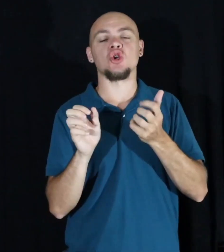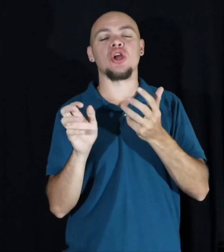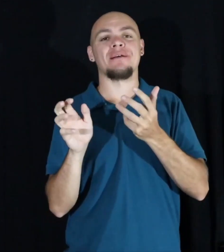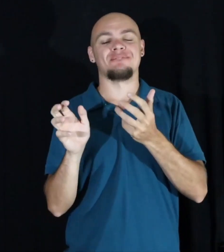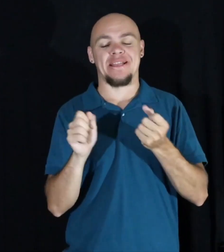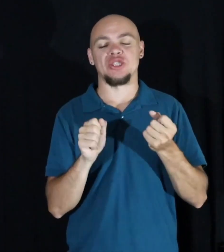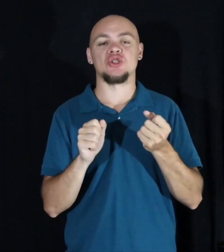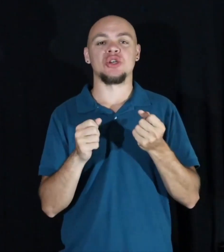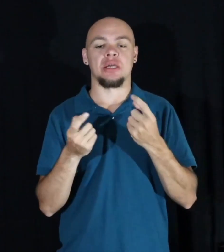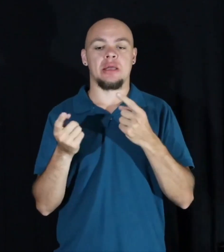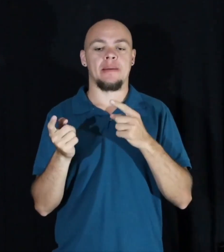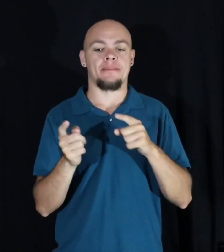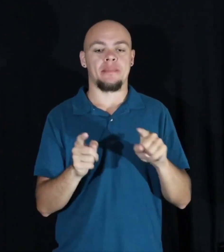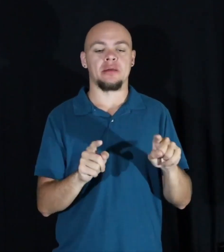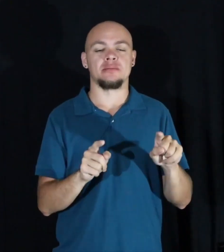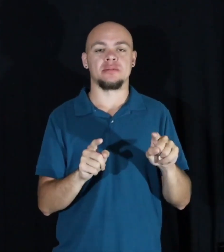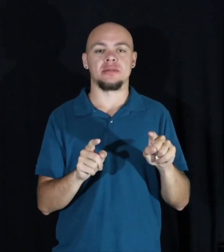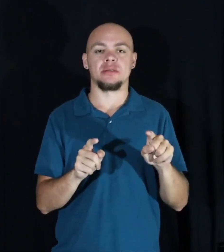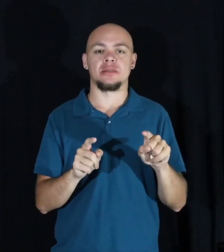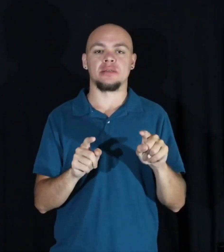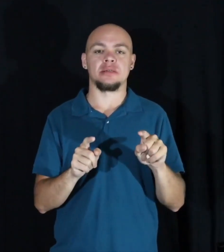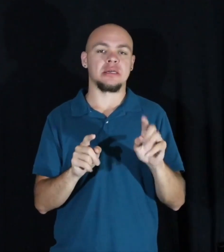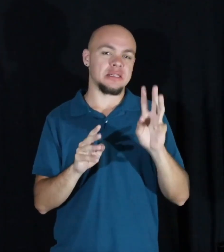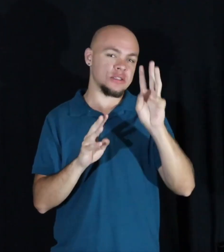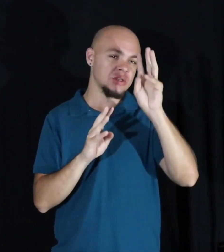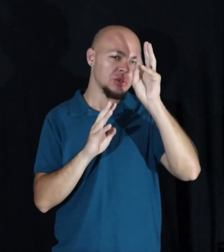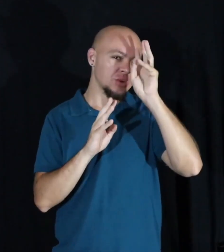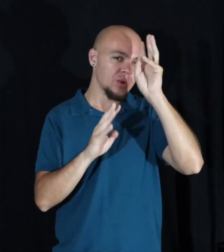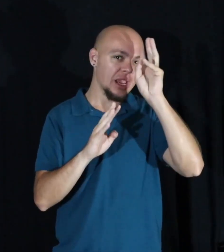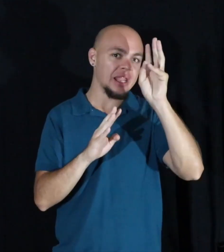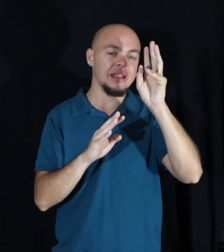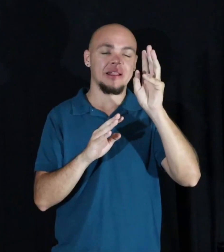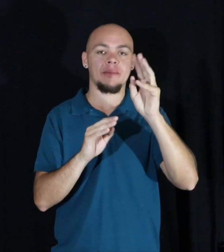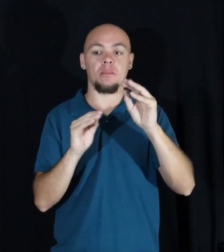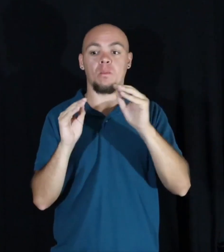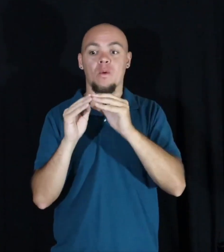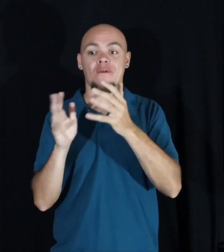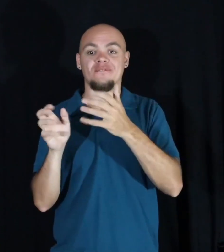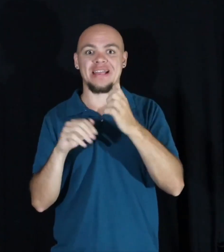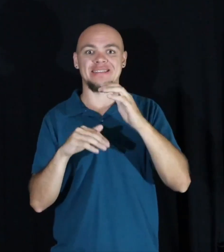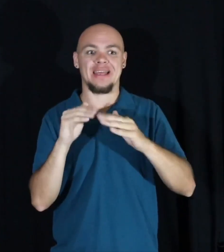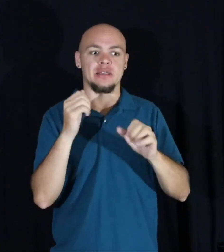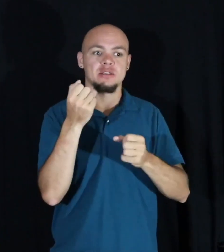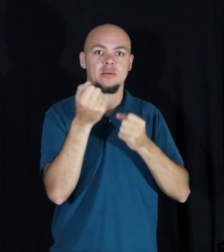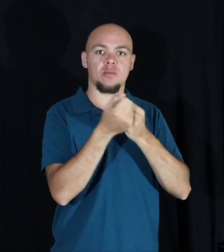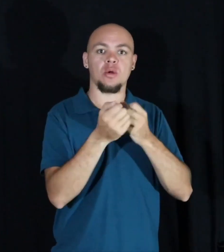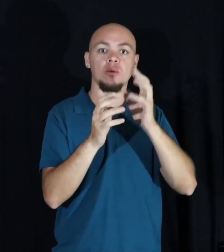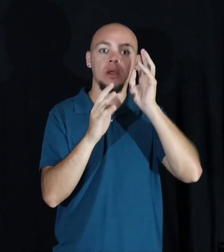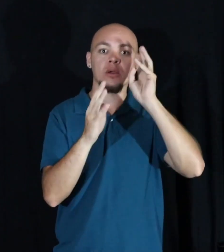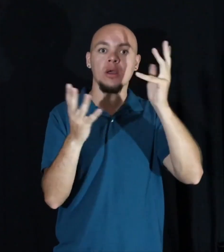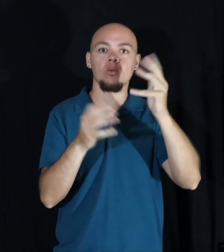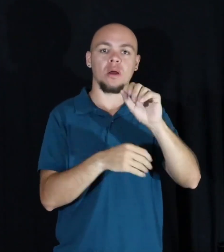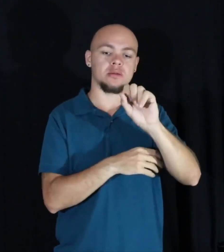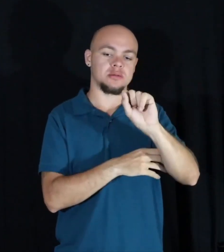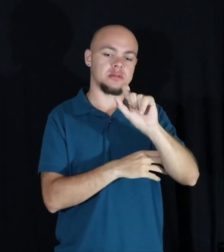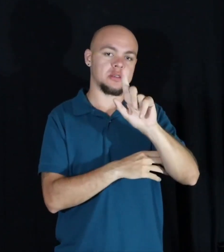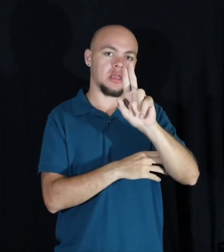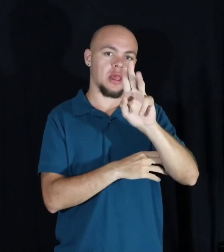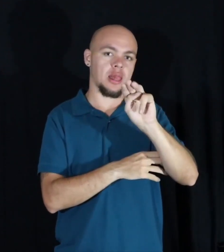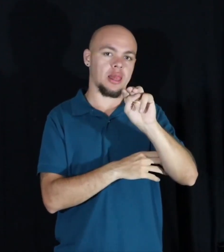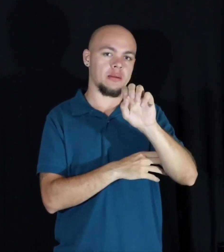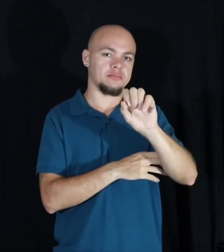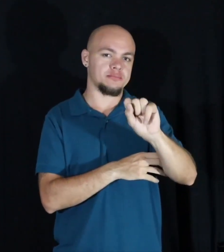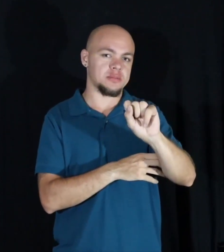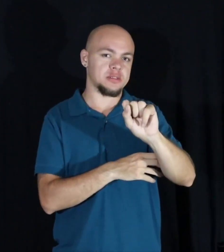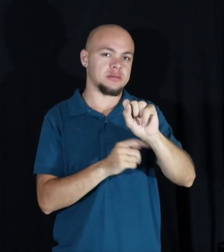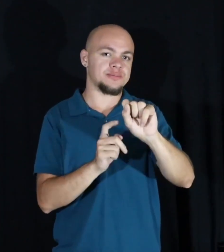like it's being created faster than it can be supported, you have the creation of things called slums. And you can see that